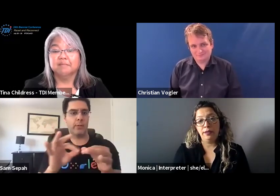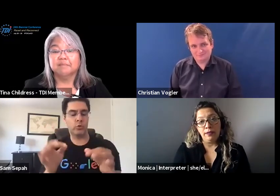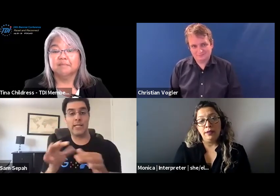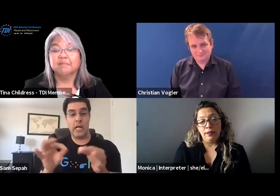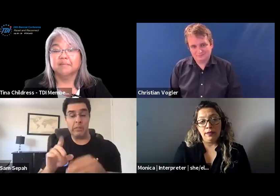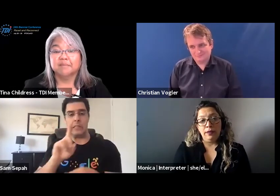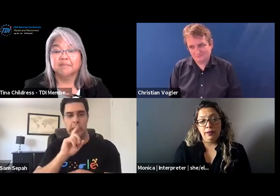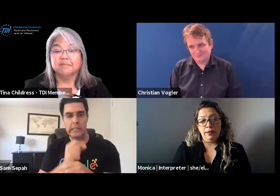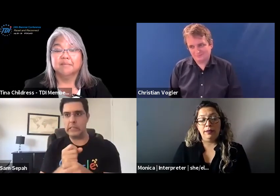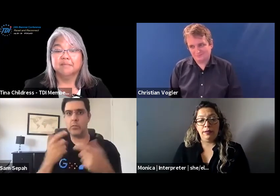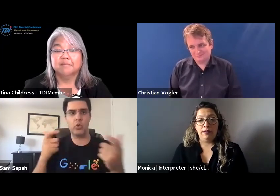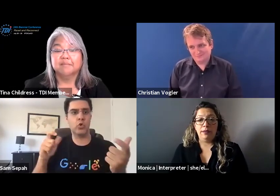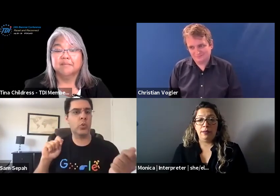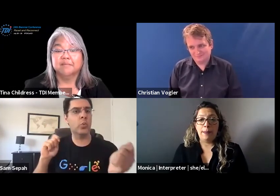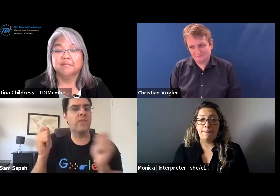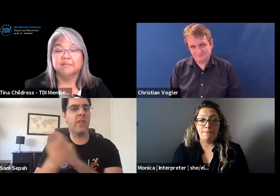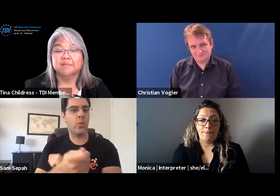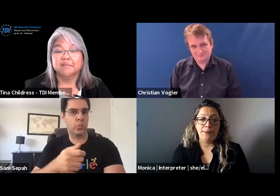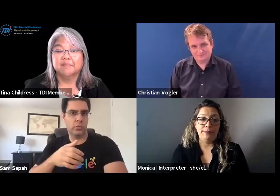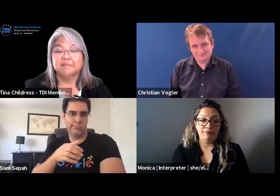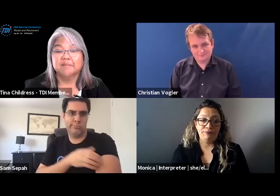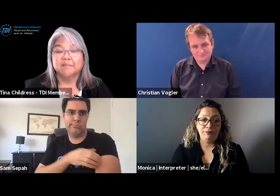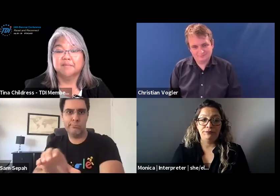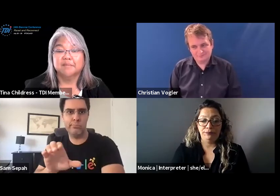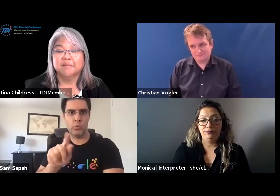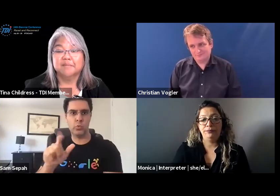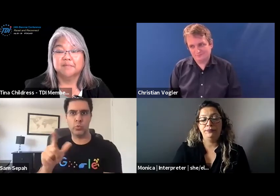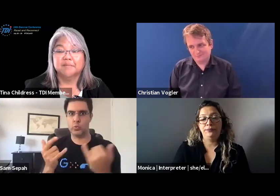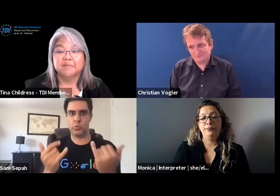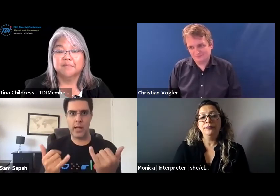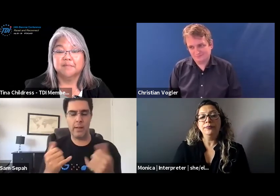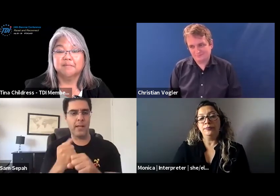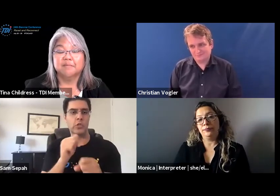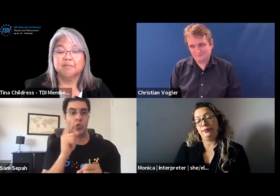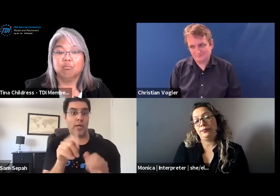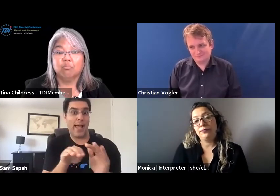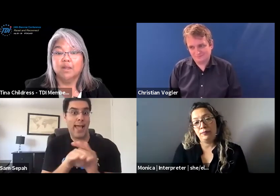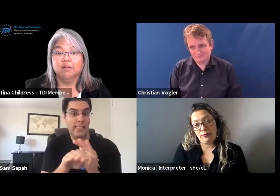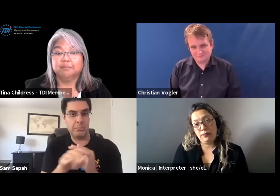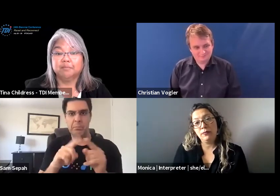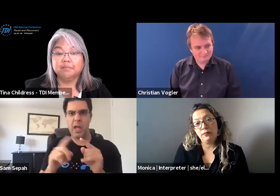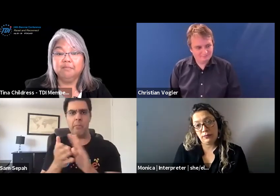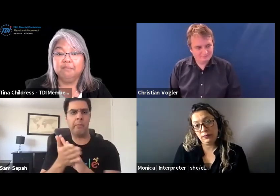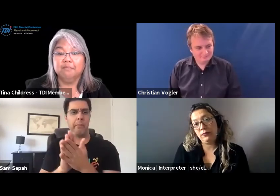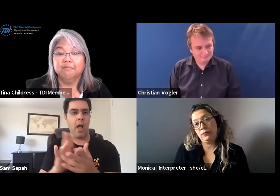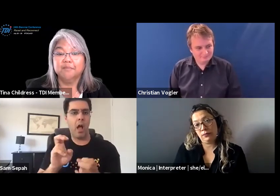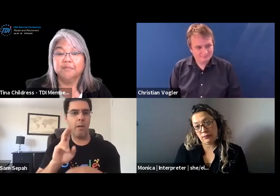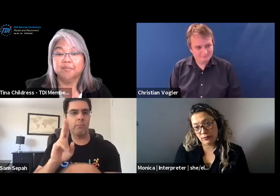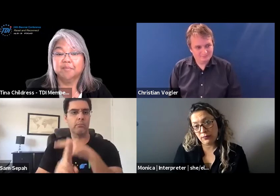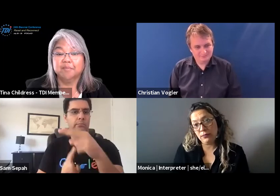reasons for everyone to use captioning. It's actually a revolutionary, empowering tool right now that's not only making it